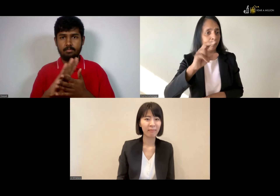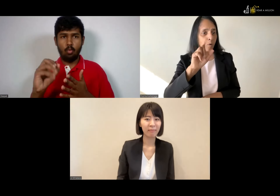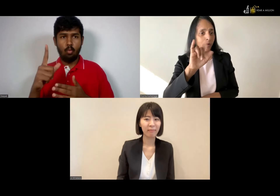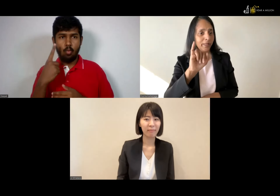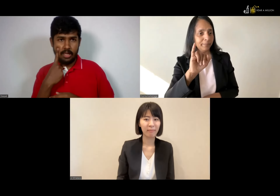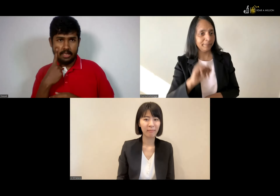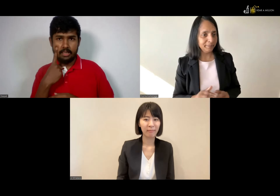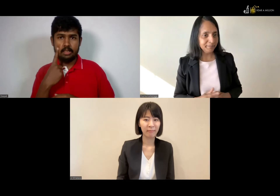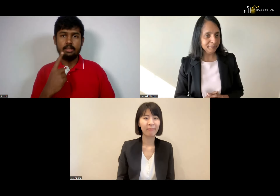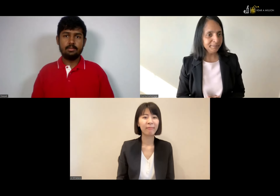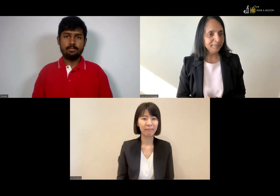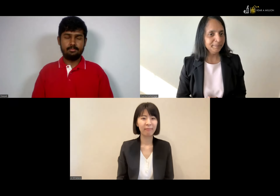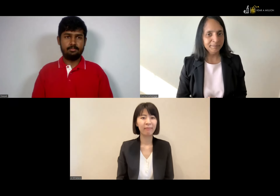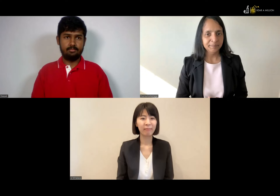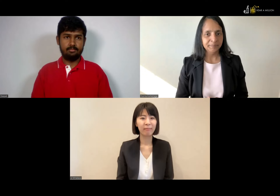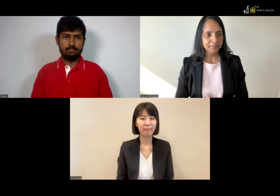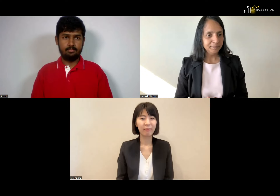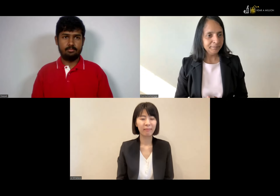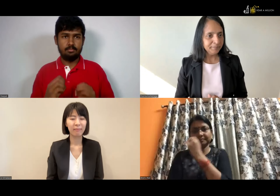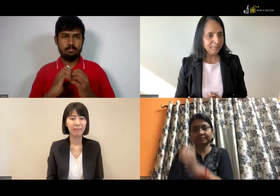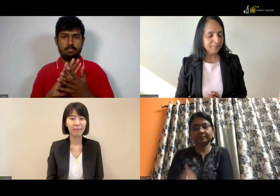Can we have Bholi now?